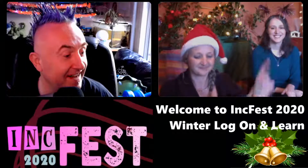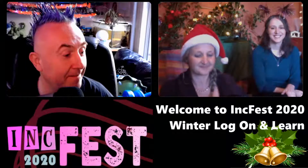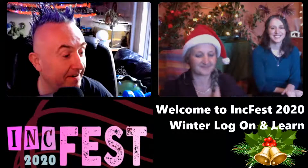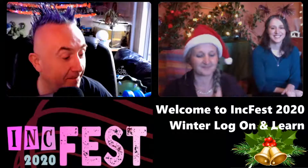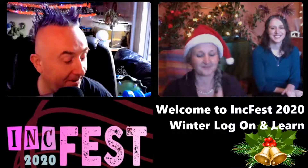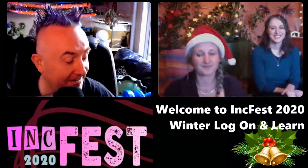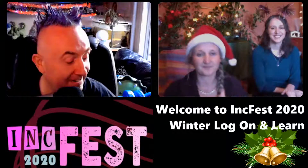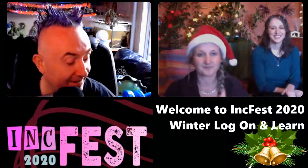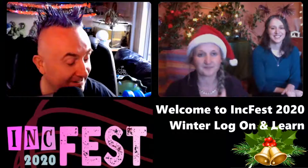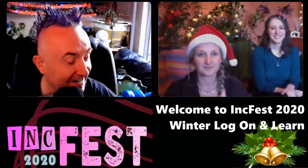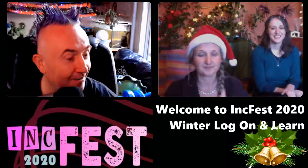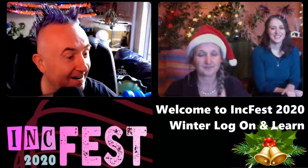bit of a party going, shall we?